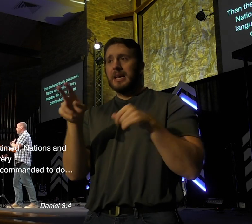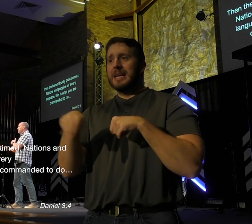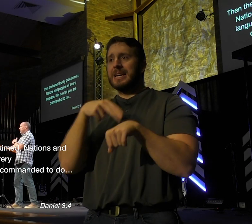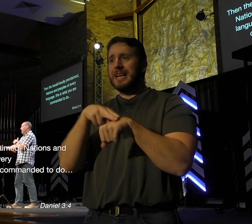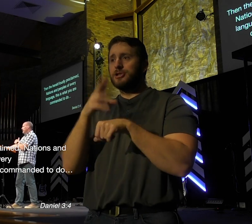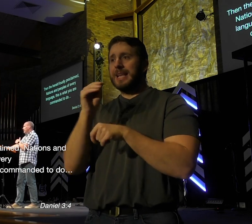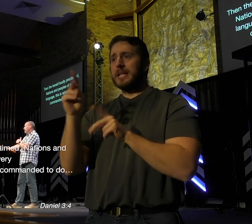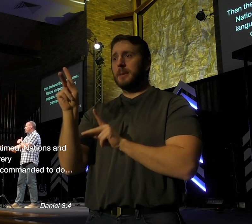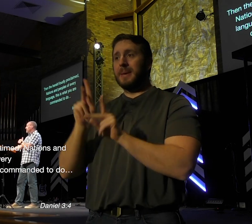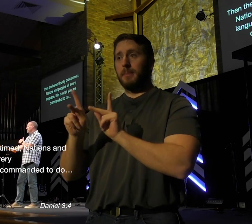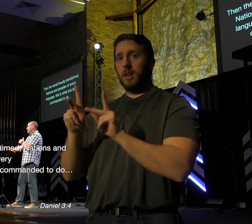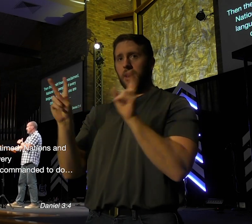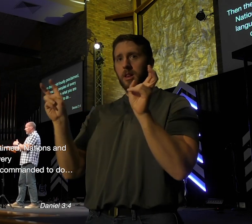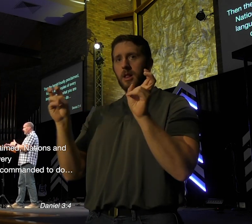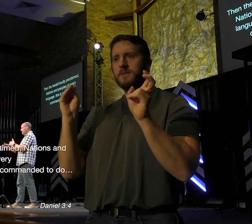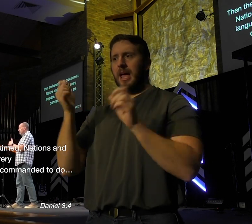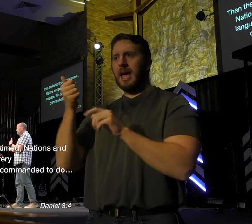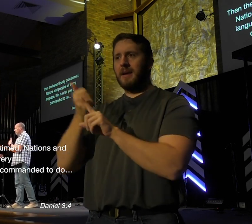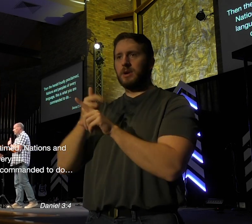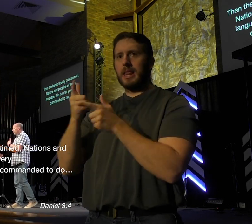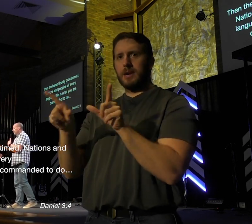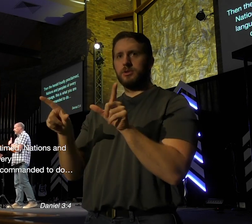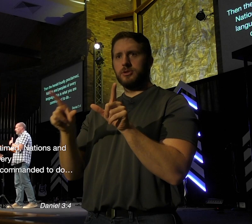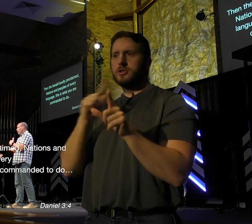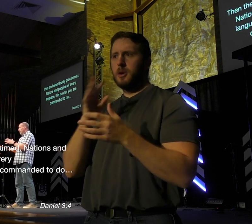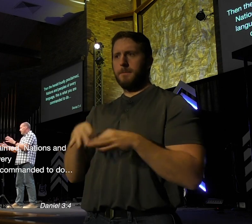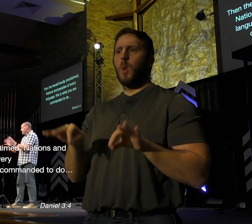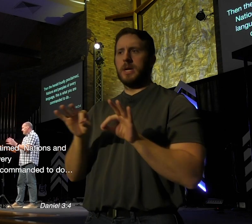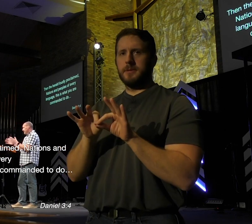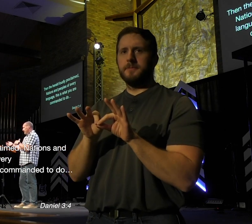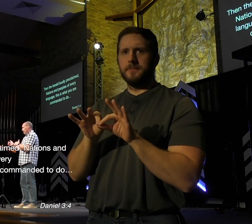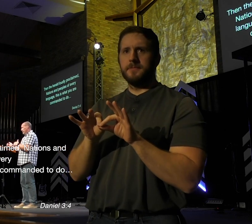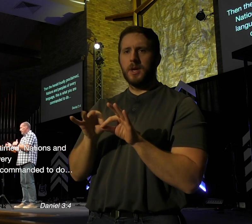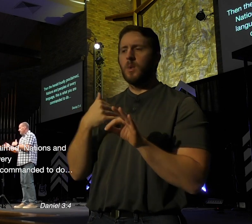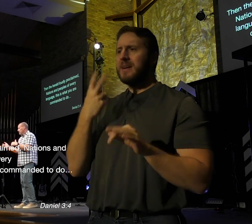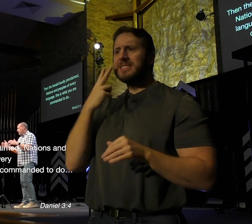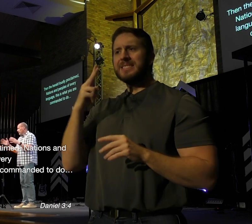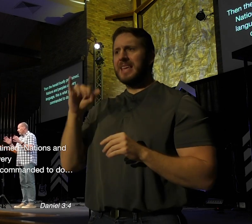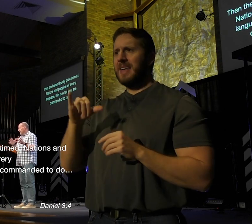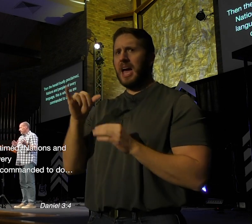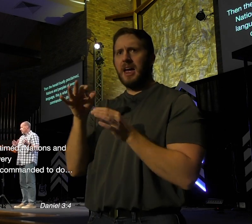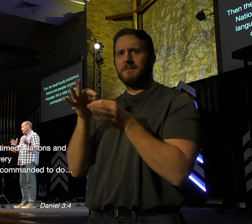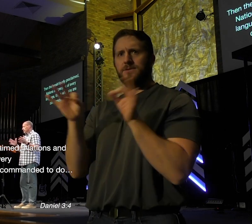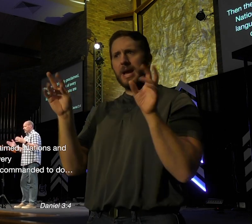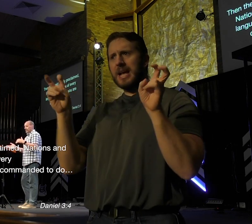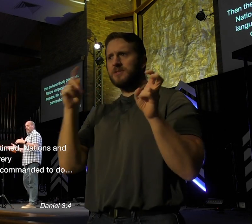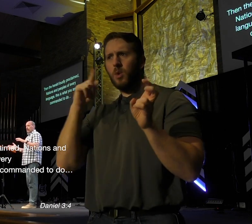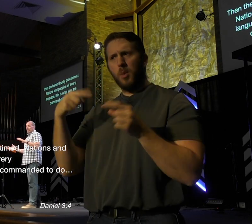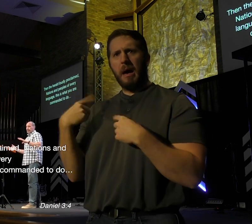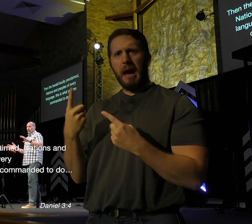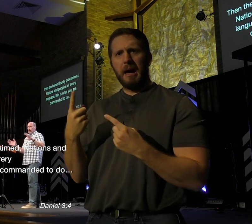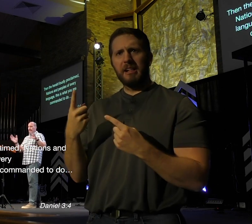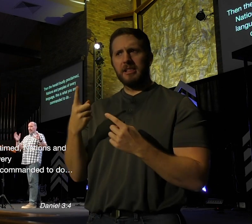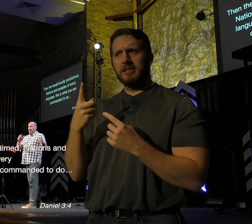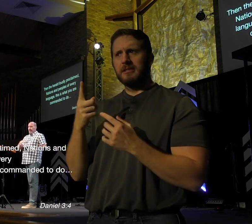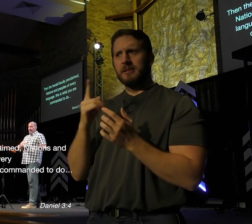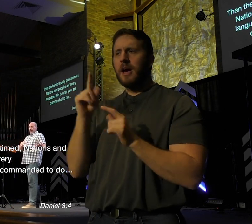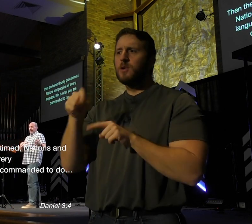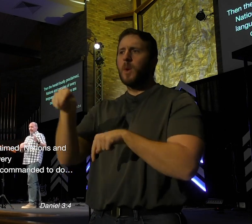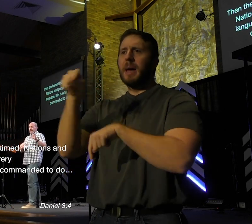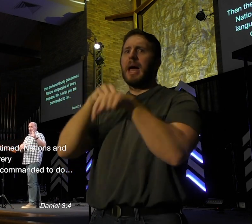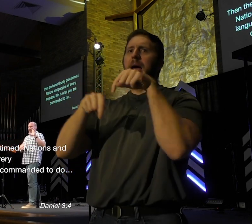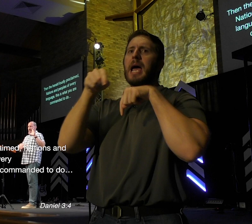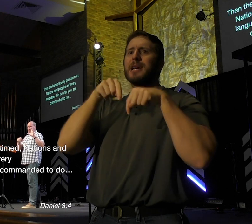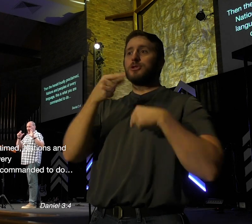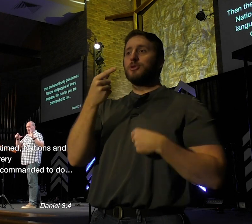nations and people of every language, it's actually really important. We haven't seen that phrase for quite a while in the scriptures. You have to go all the way